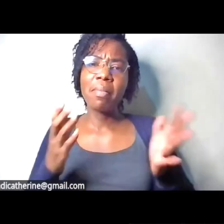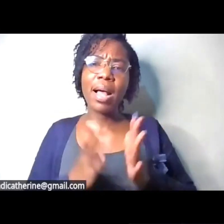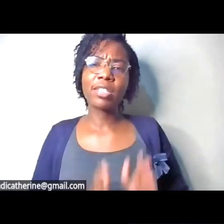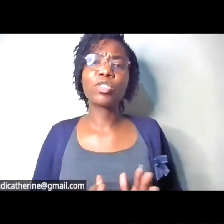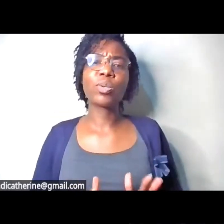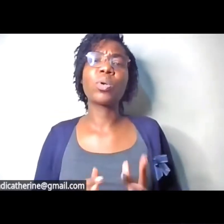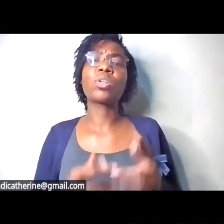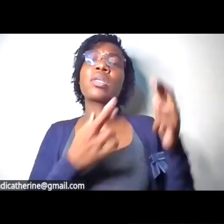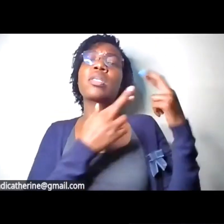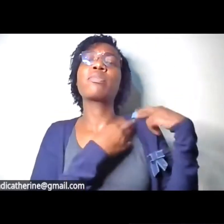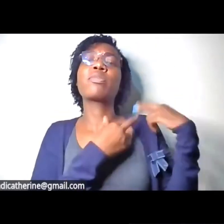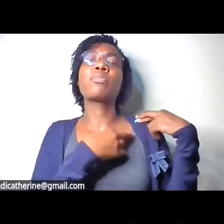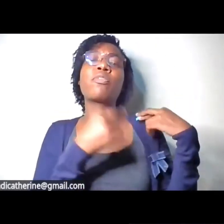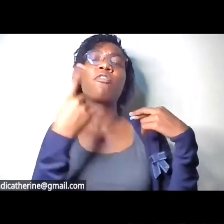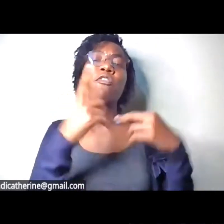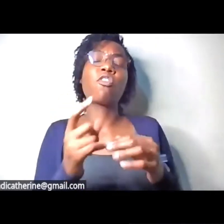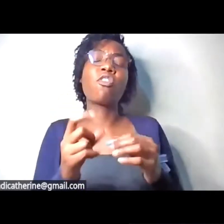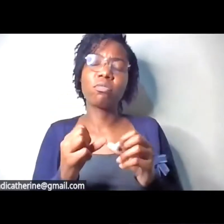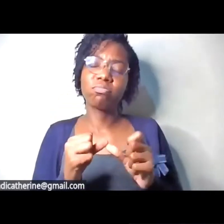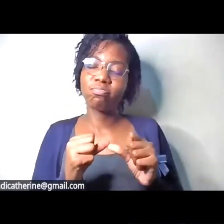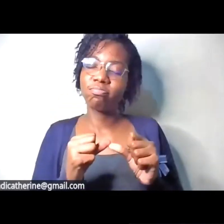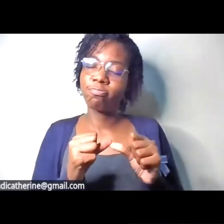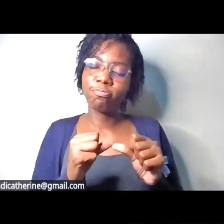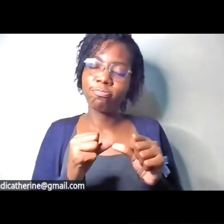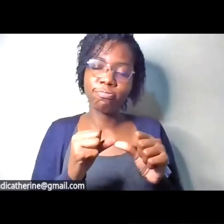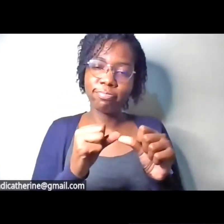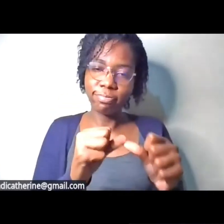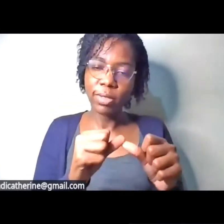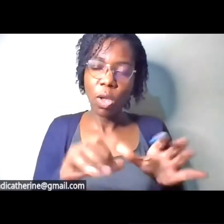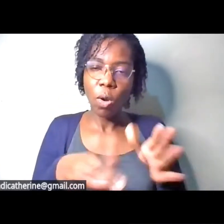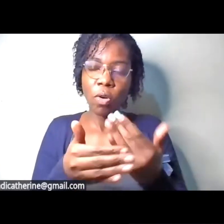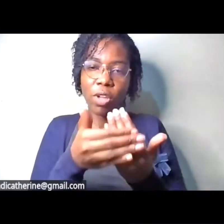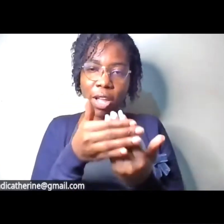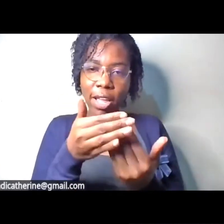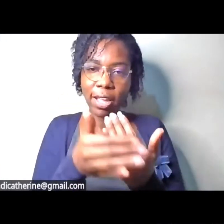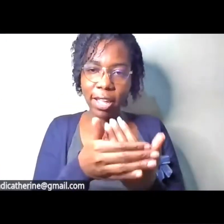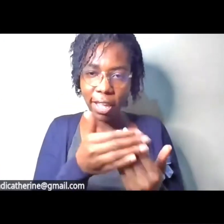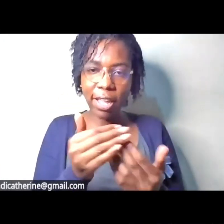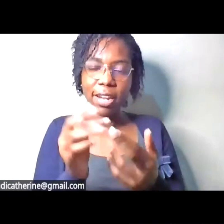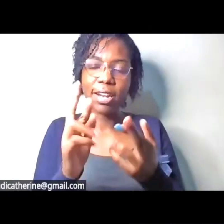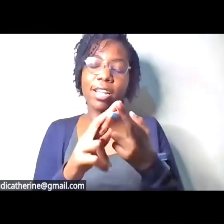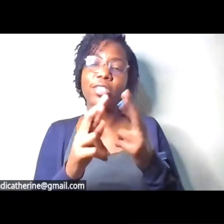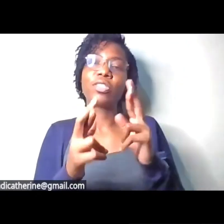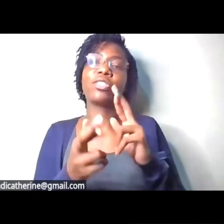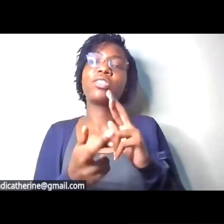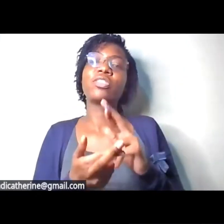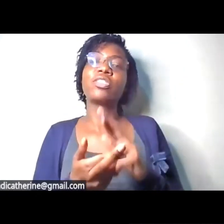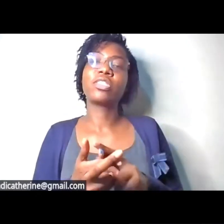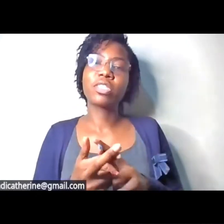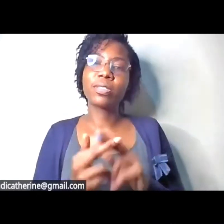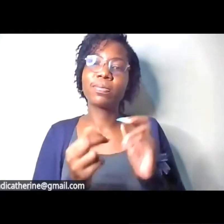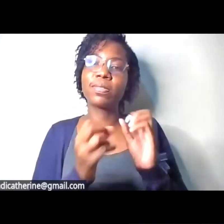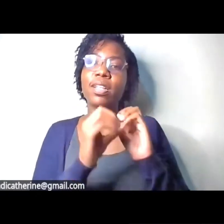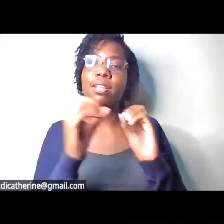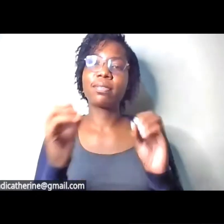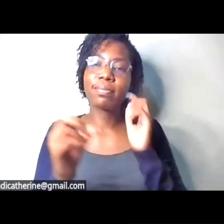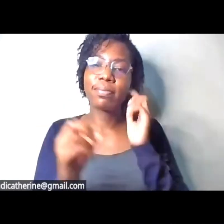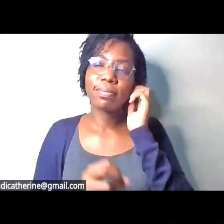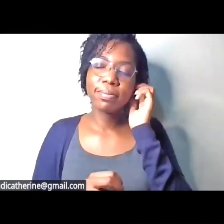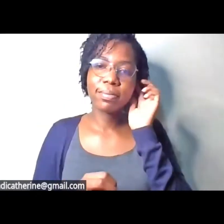or to sustain what originally brought them together. But